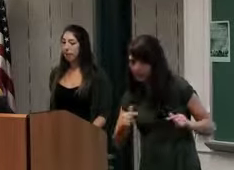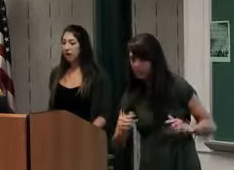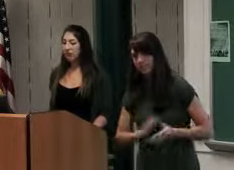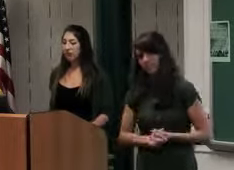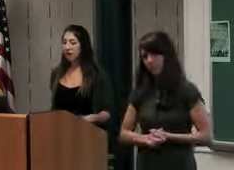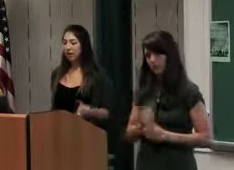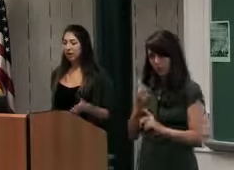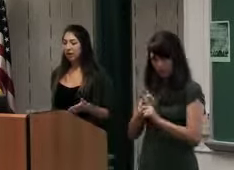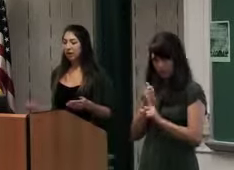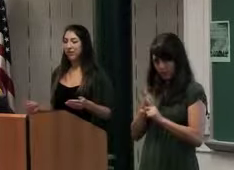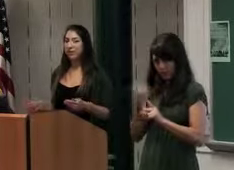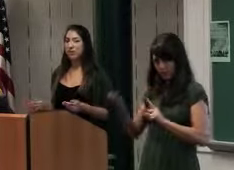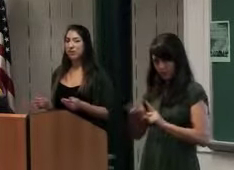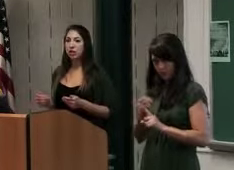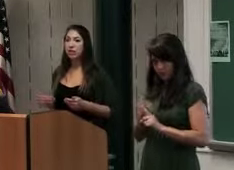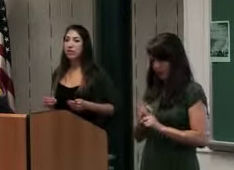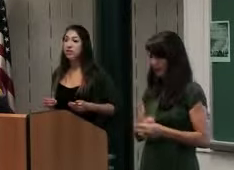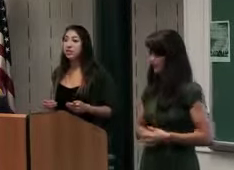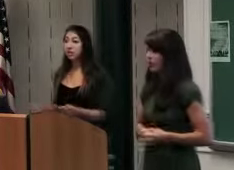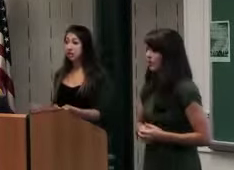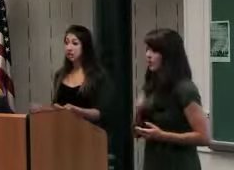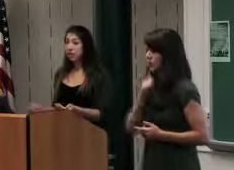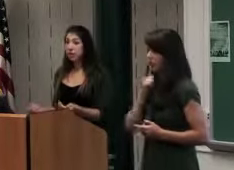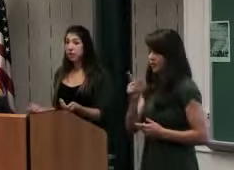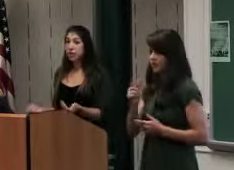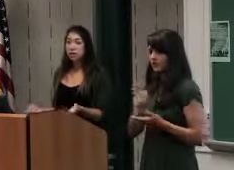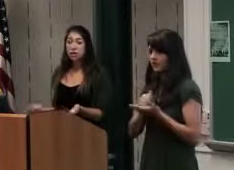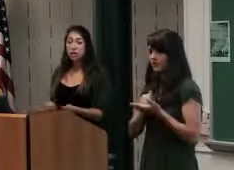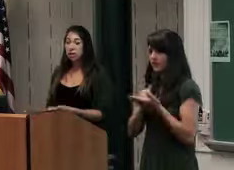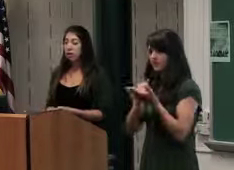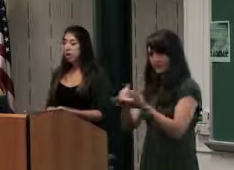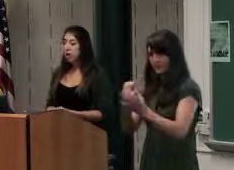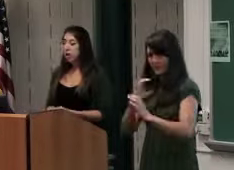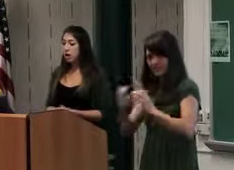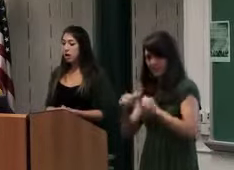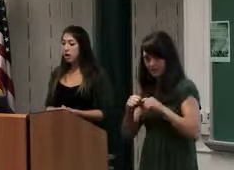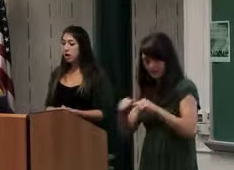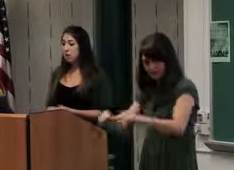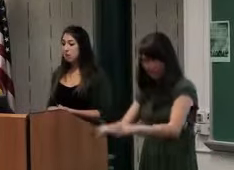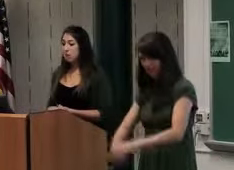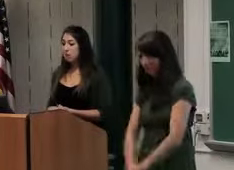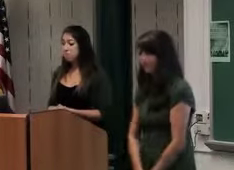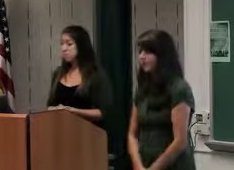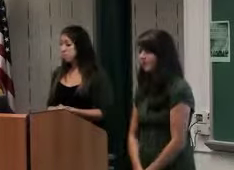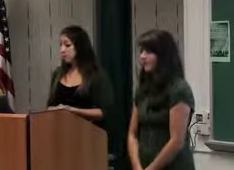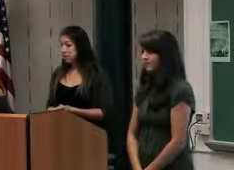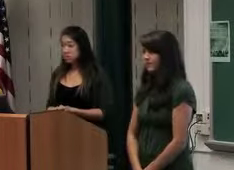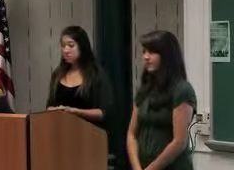And that really allows the conversation to continue.